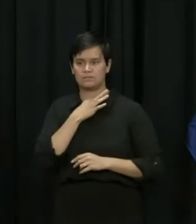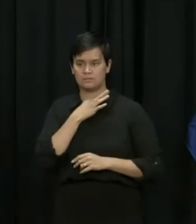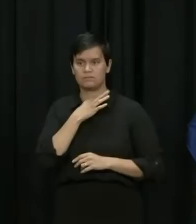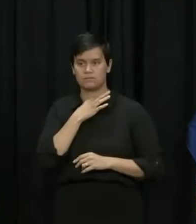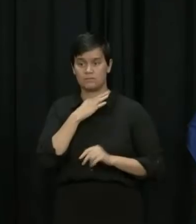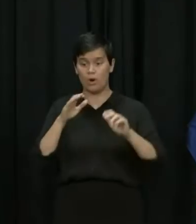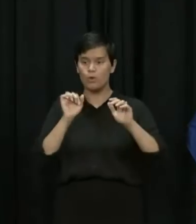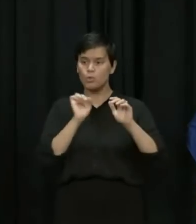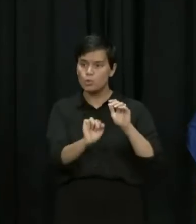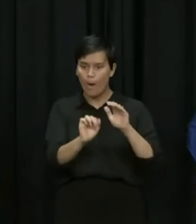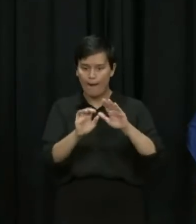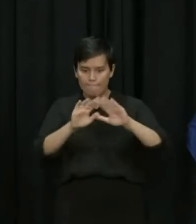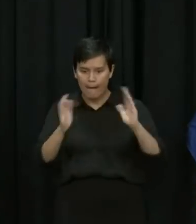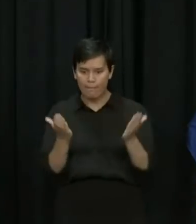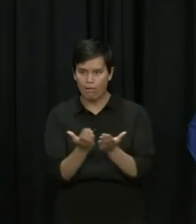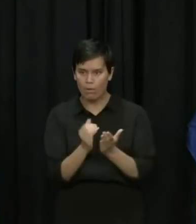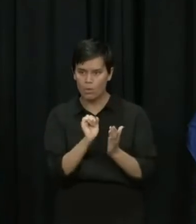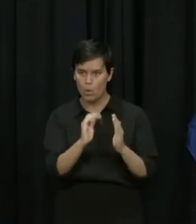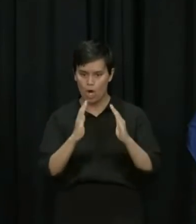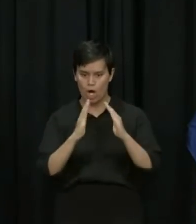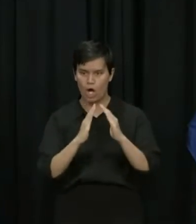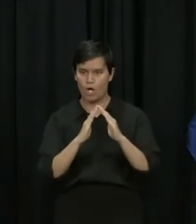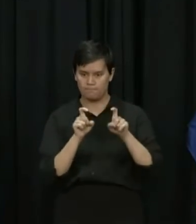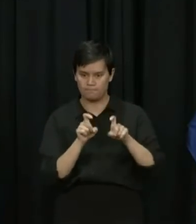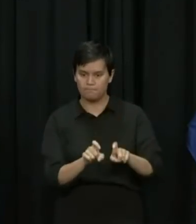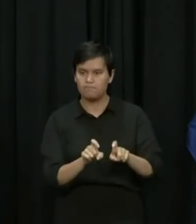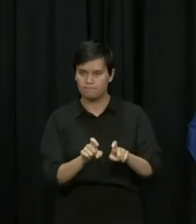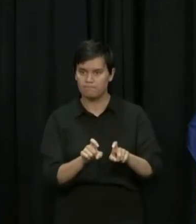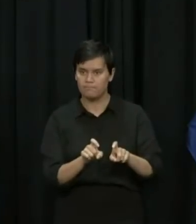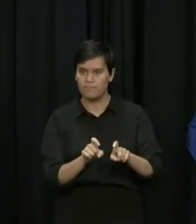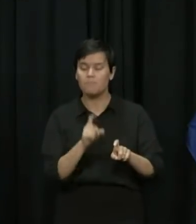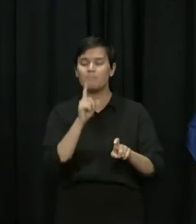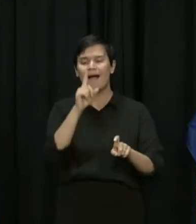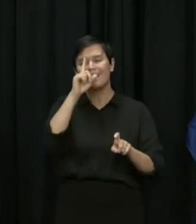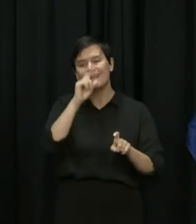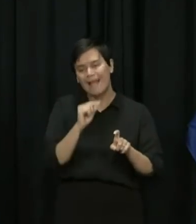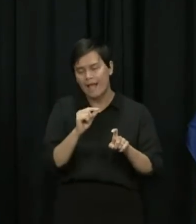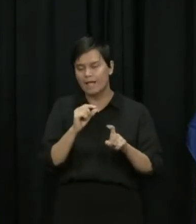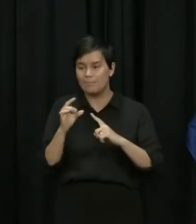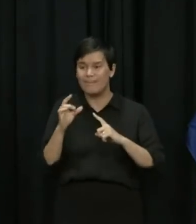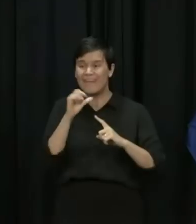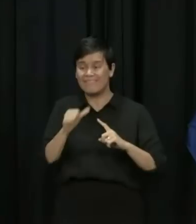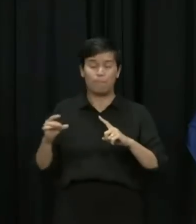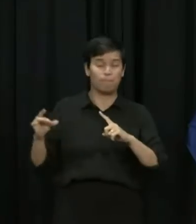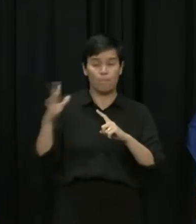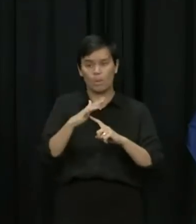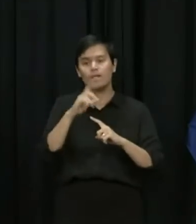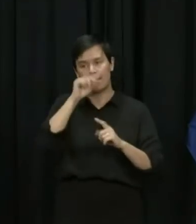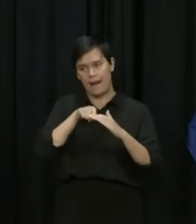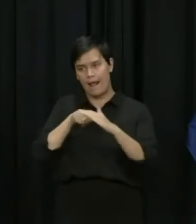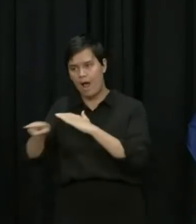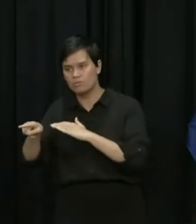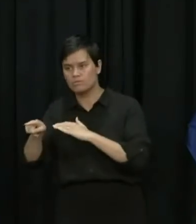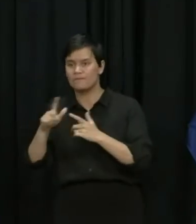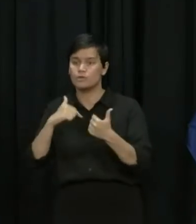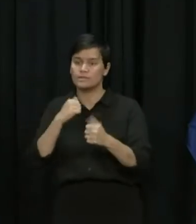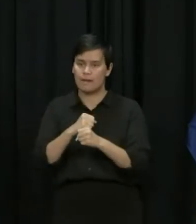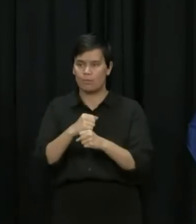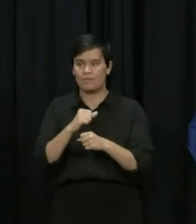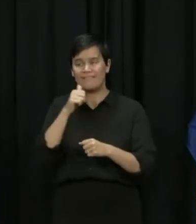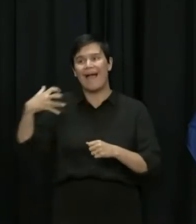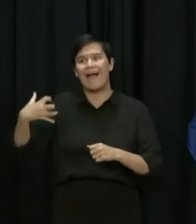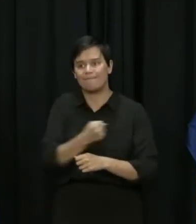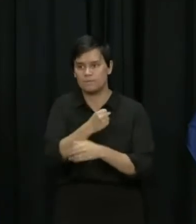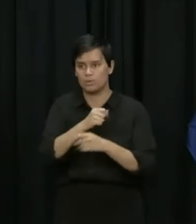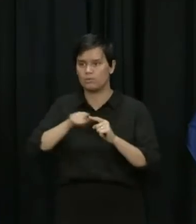for essential personal movement. People should work from home unless that is not possible. If you go outside